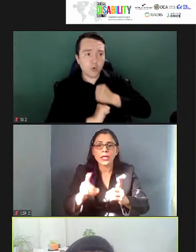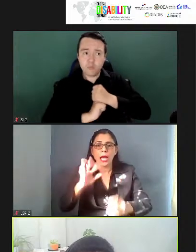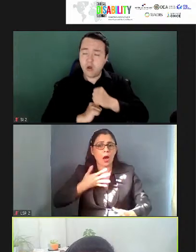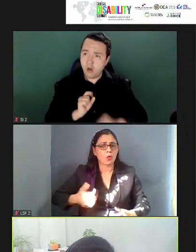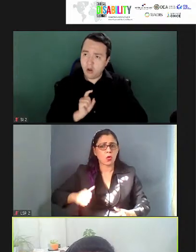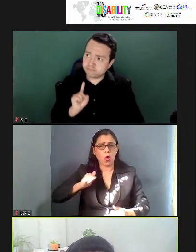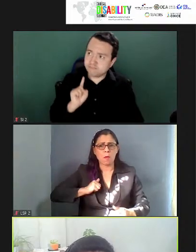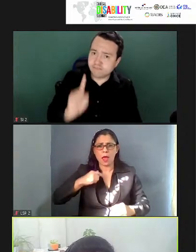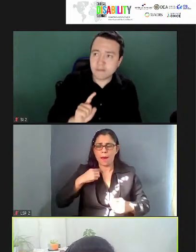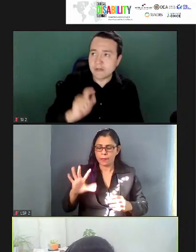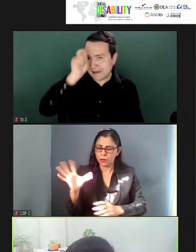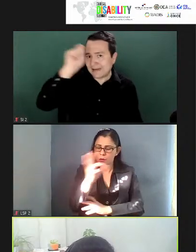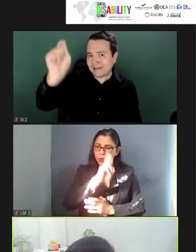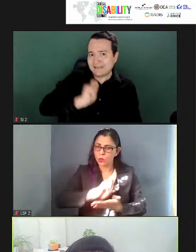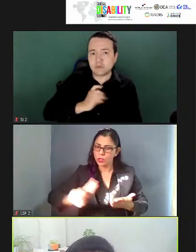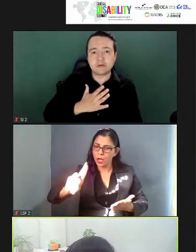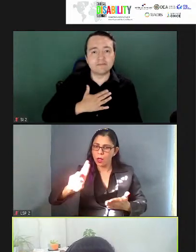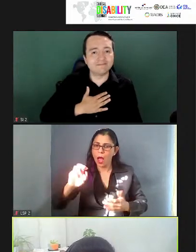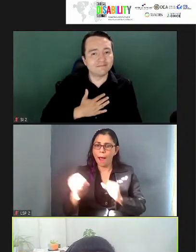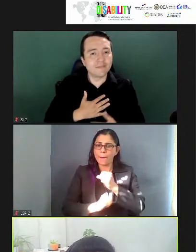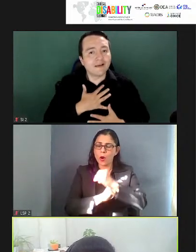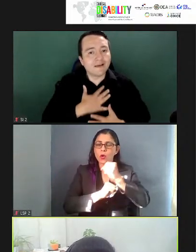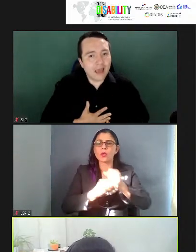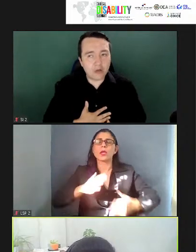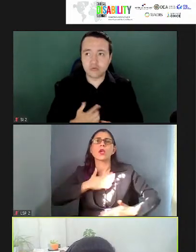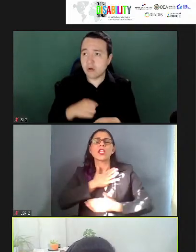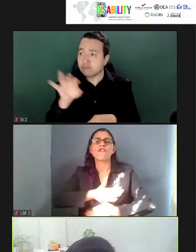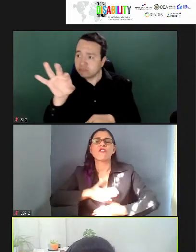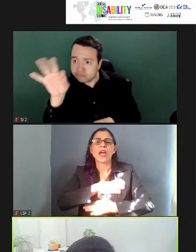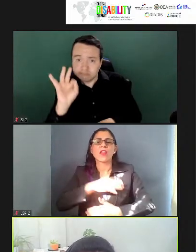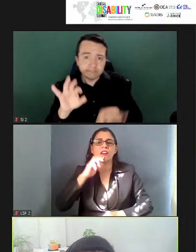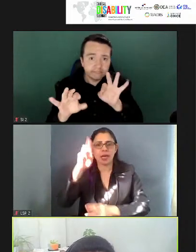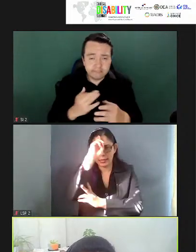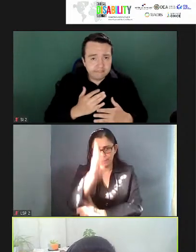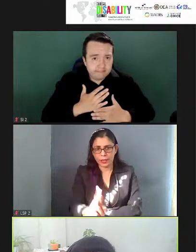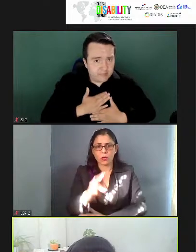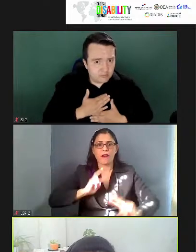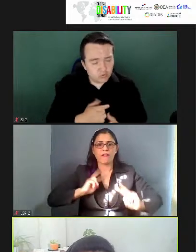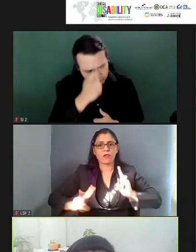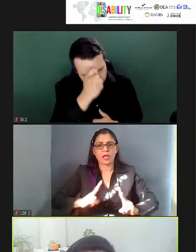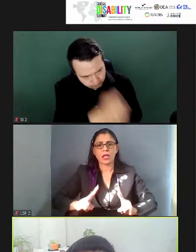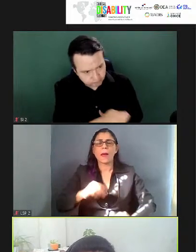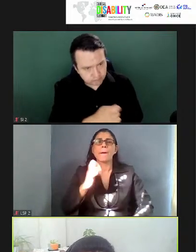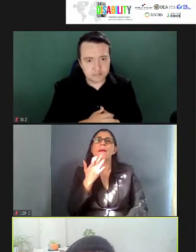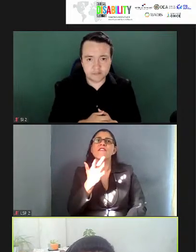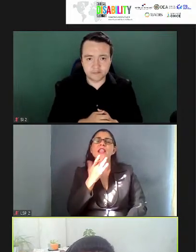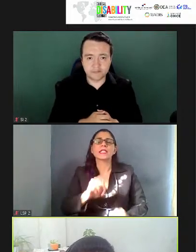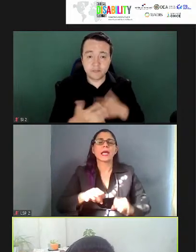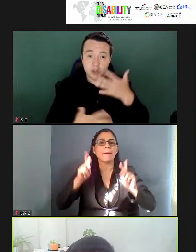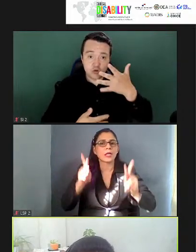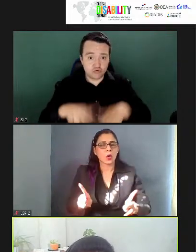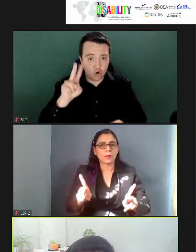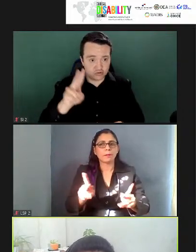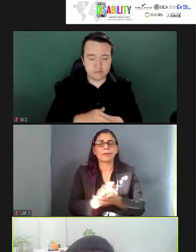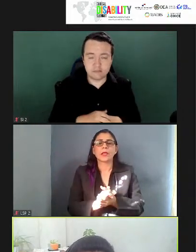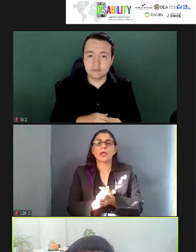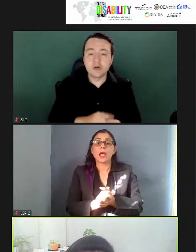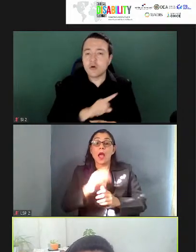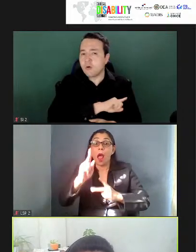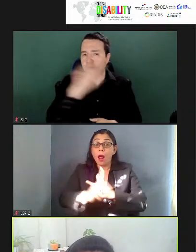supports and enjoying the respect of will and preferences of people 12.